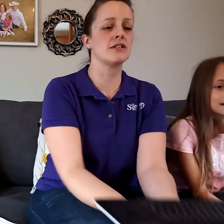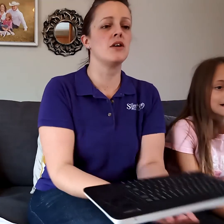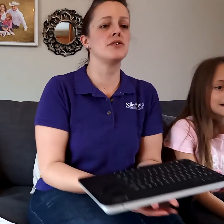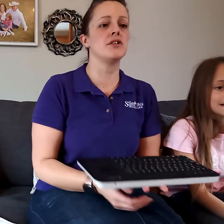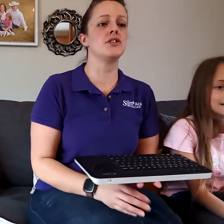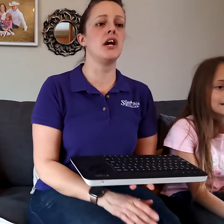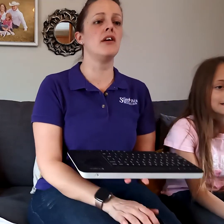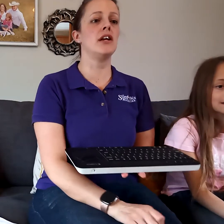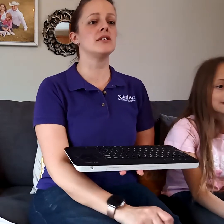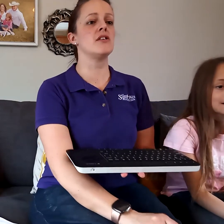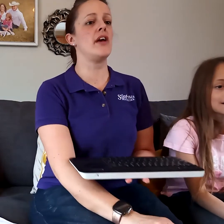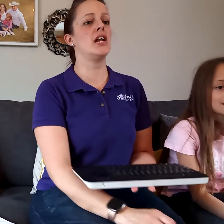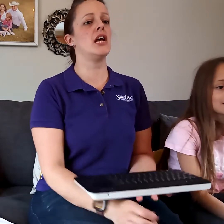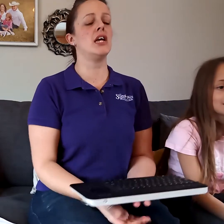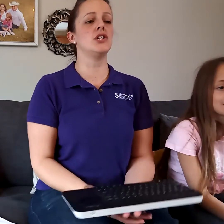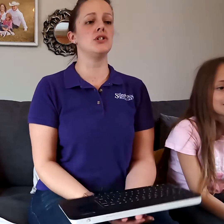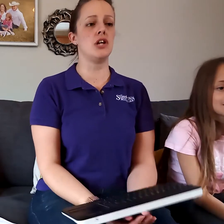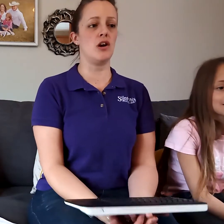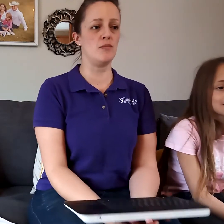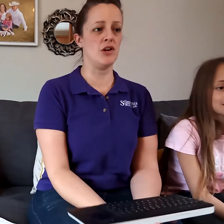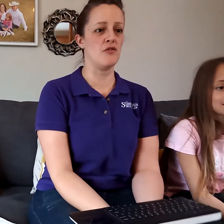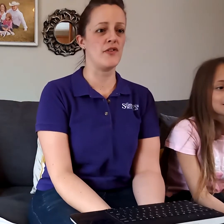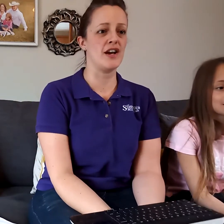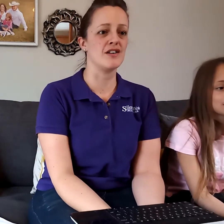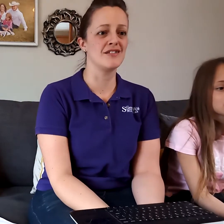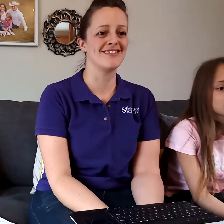to Charity and Savannah and Jeremy over there.